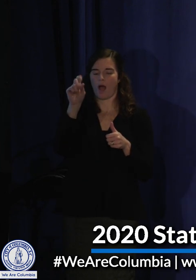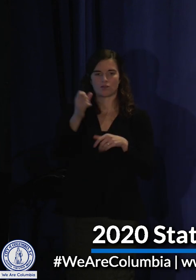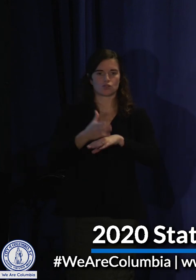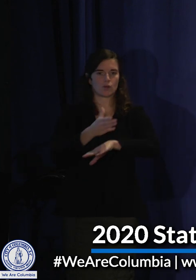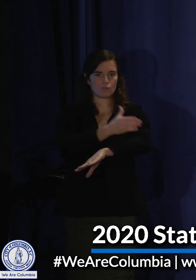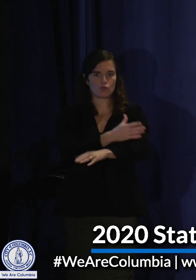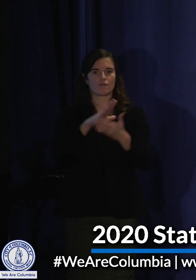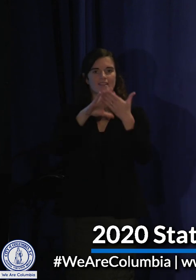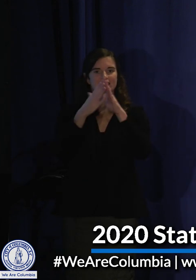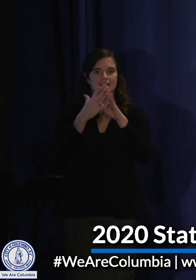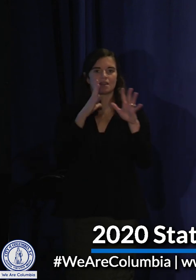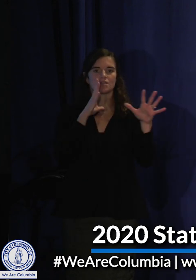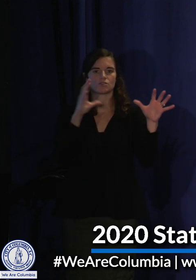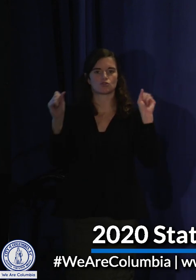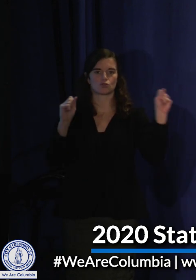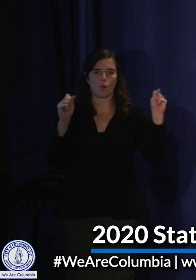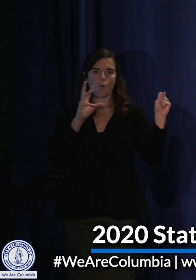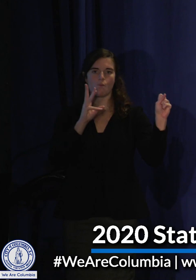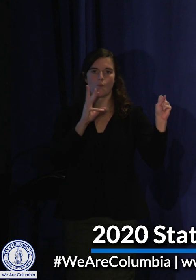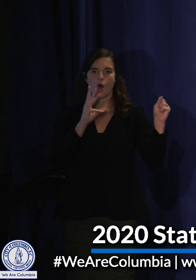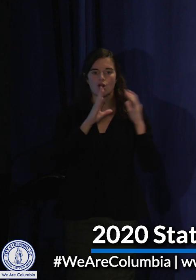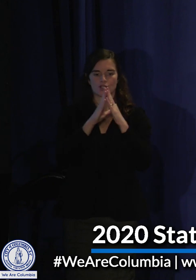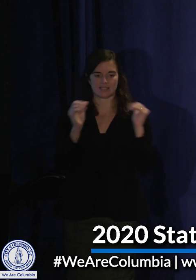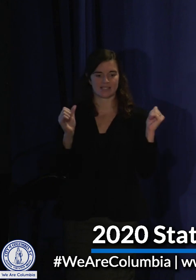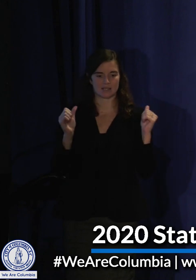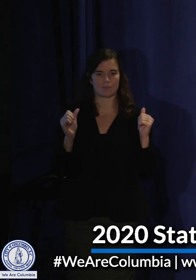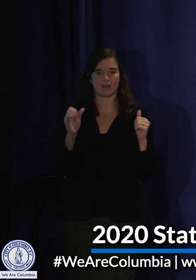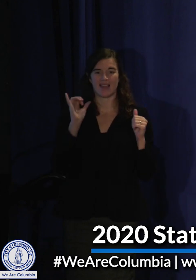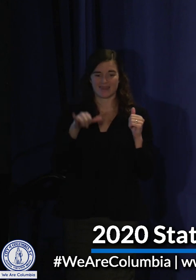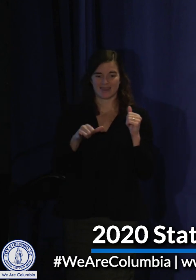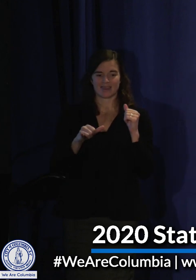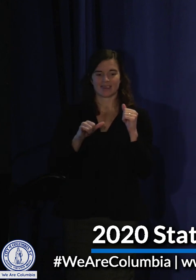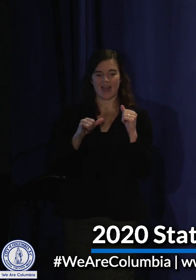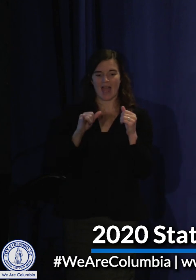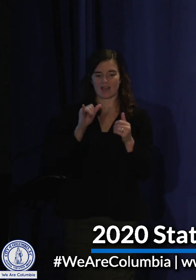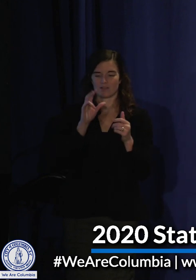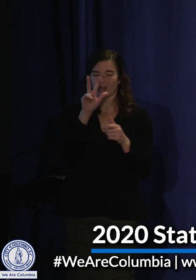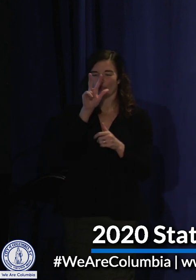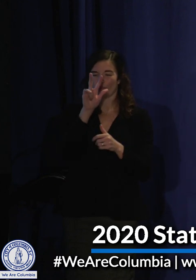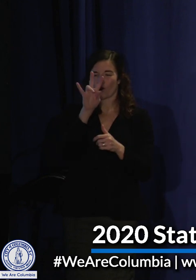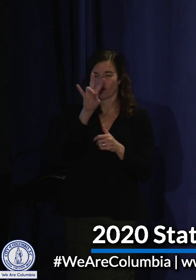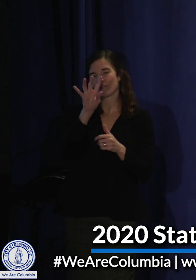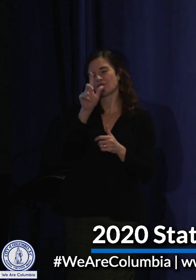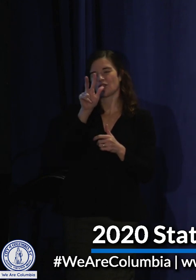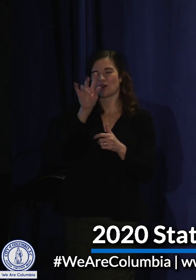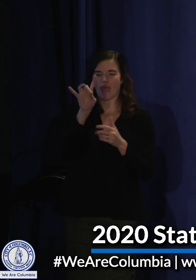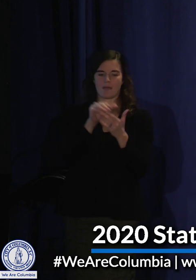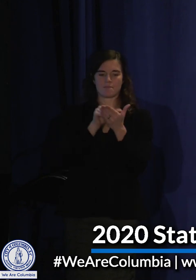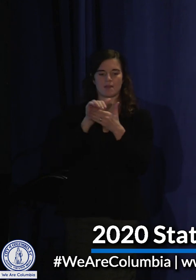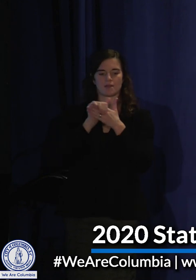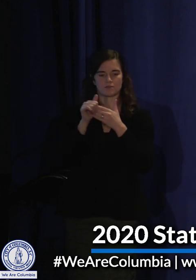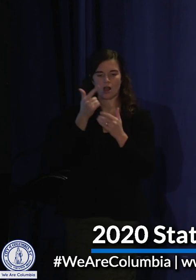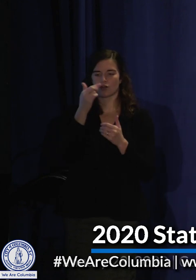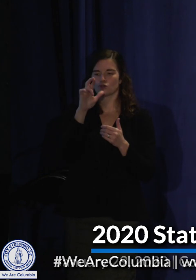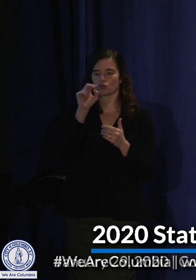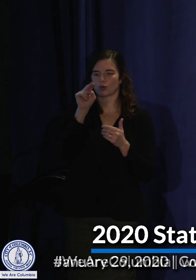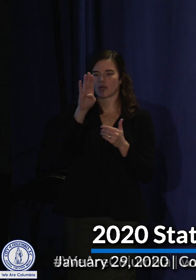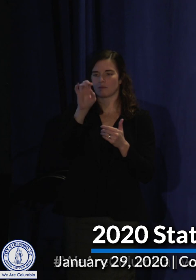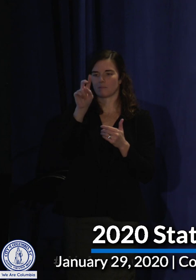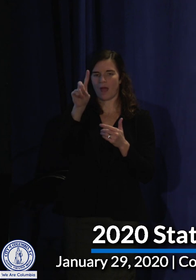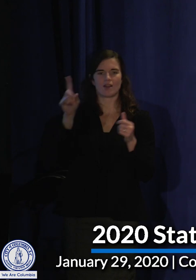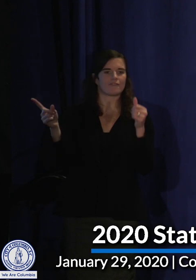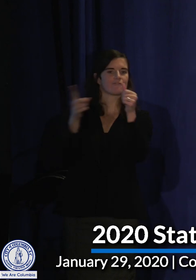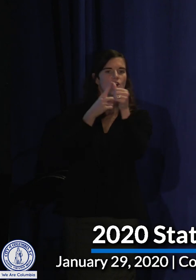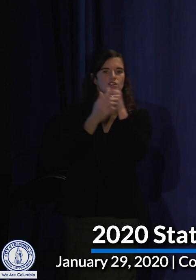creating a lasting investment in sustainability. This nearly $38 million green bond was the very first in the country to be